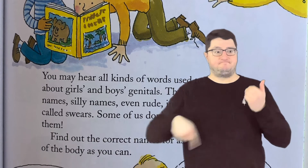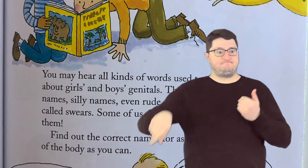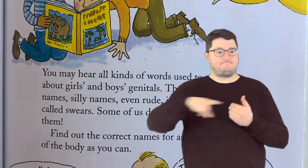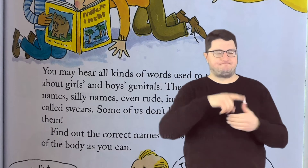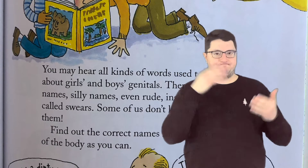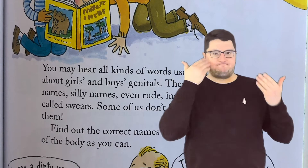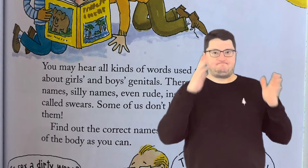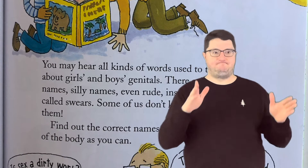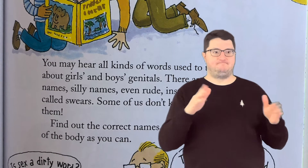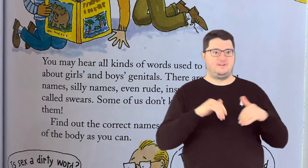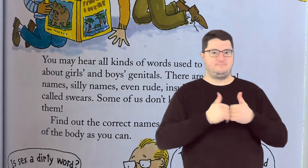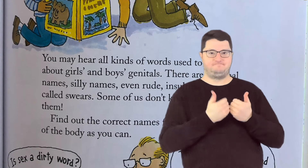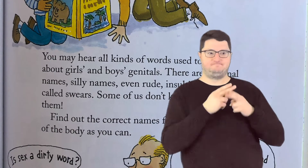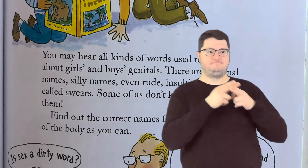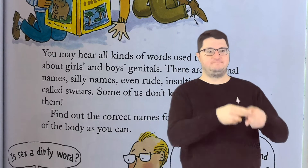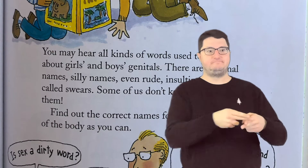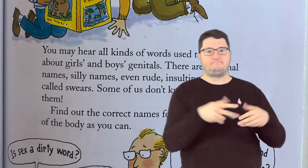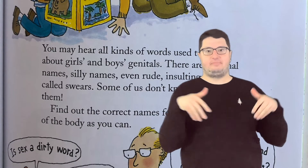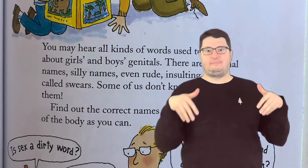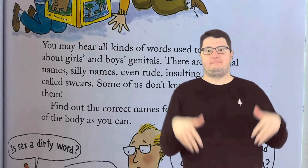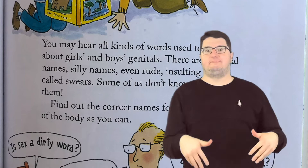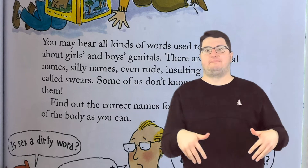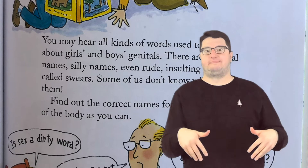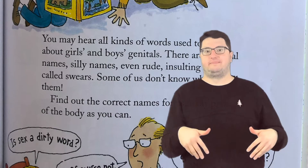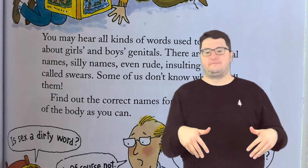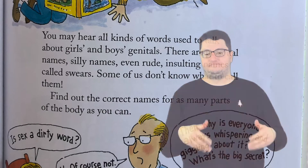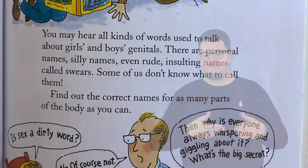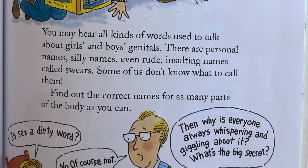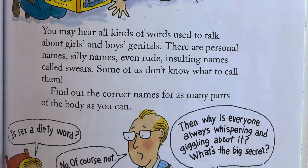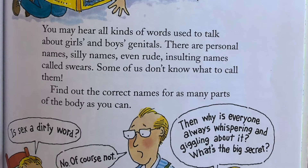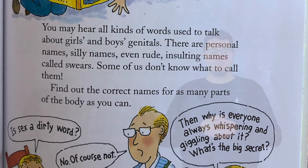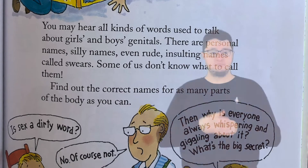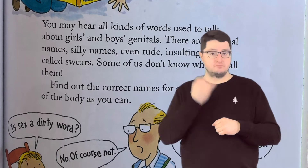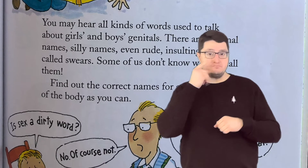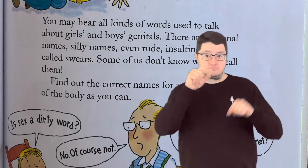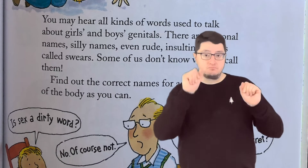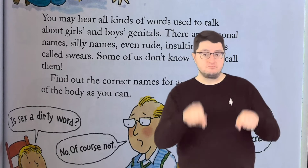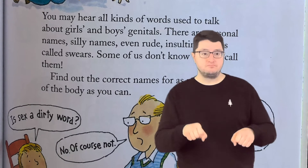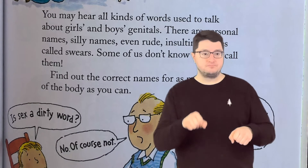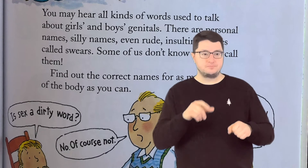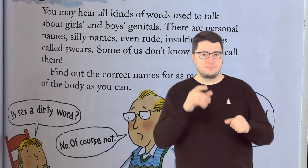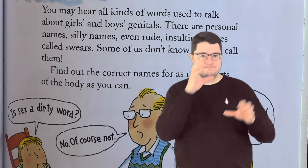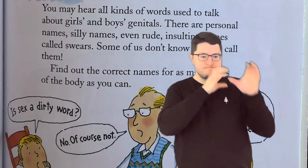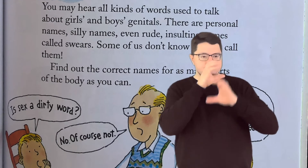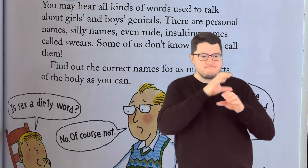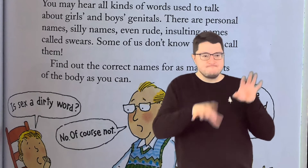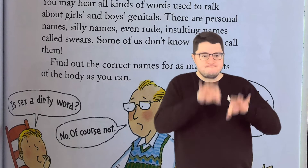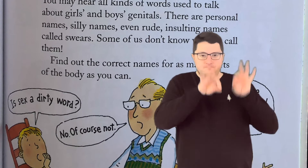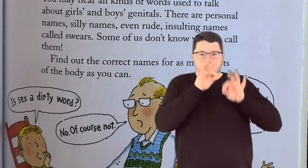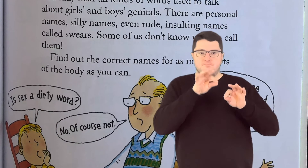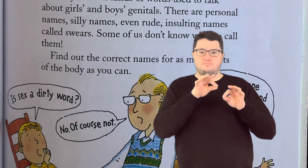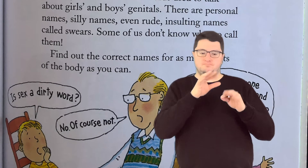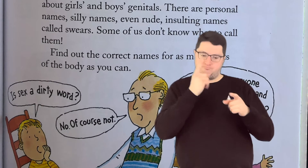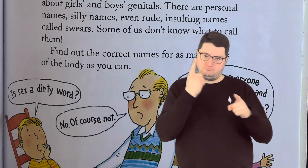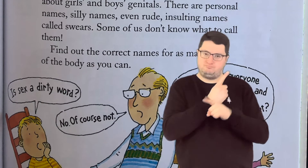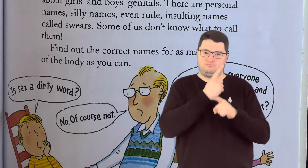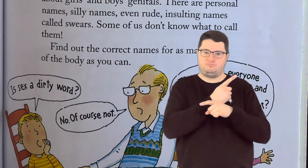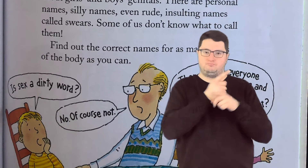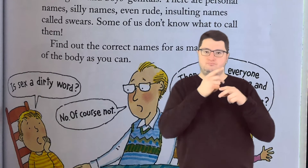insulting names called swears. Some of us don't know what to call them. Find out the correct names for